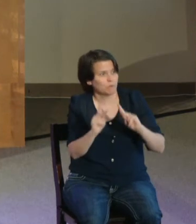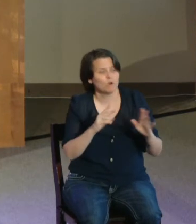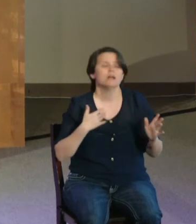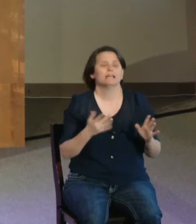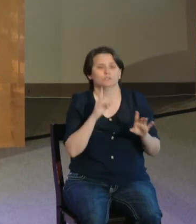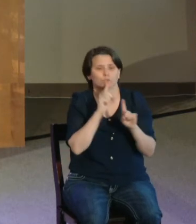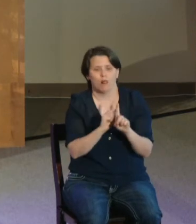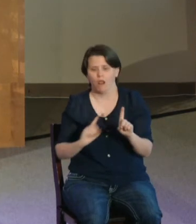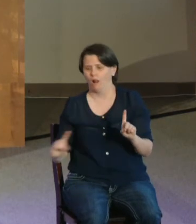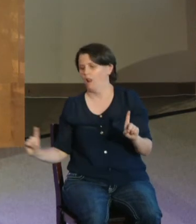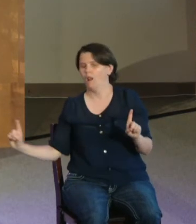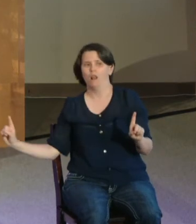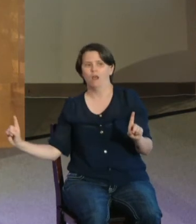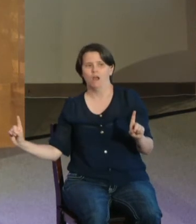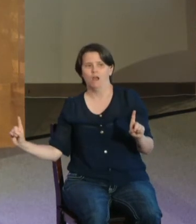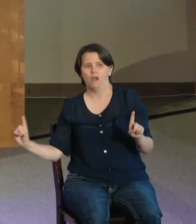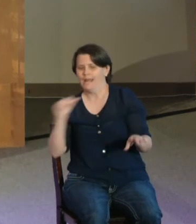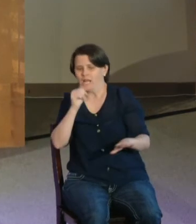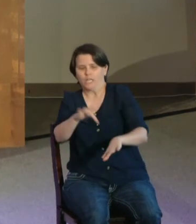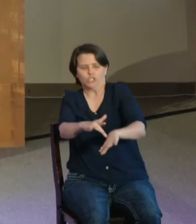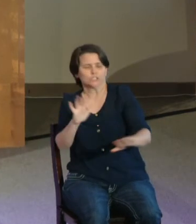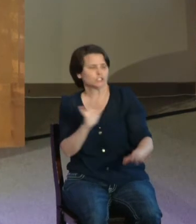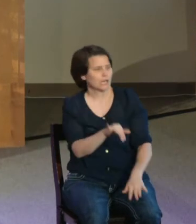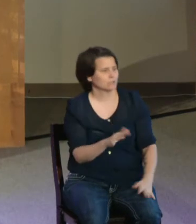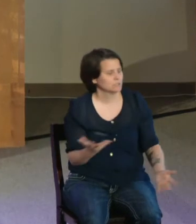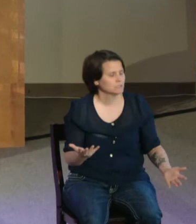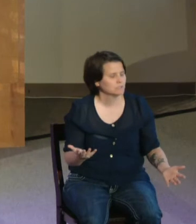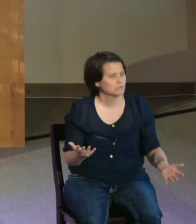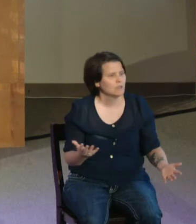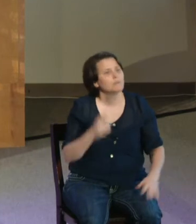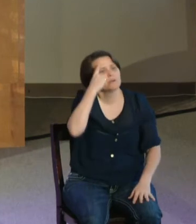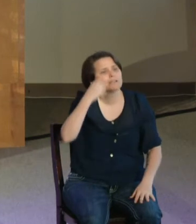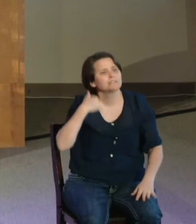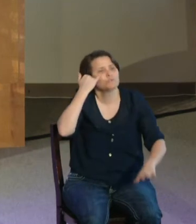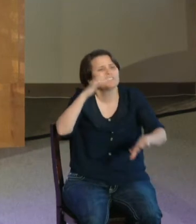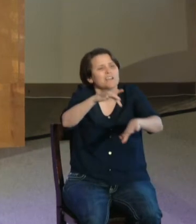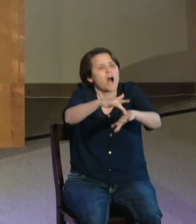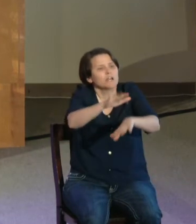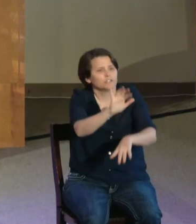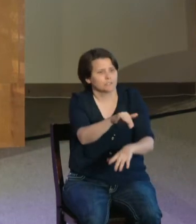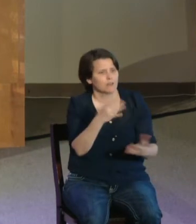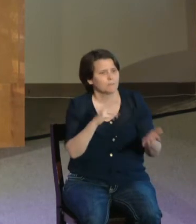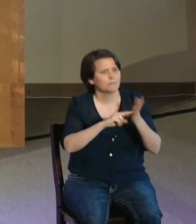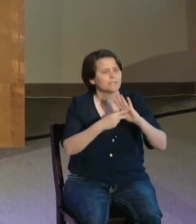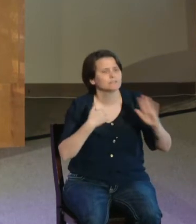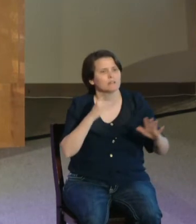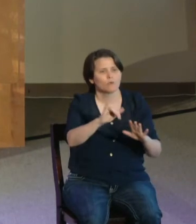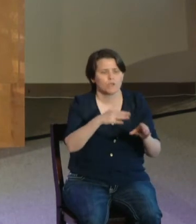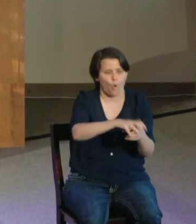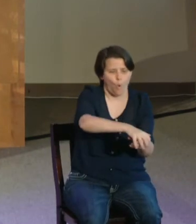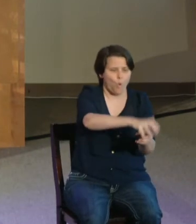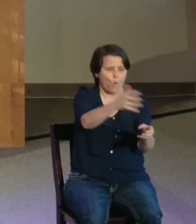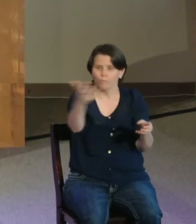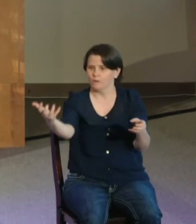from tackling something like this. Because we're afraid that if we touch it, it will open up this whole can of worms and